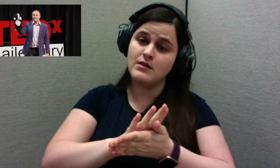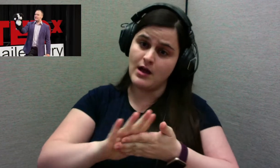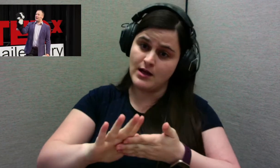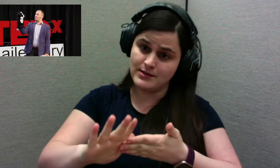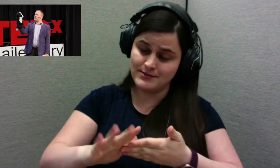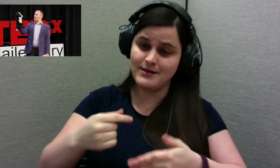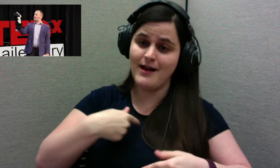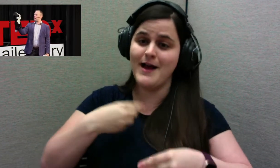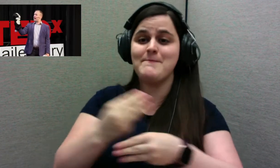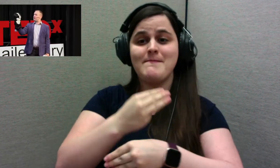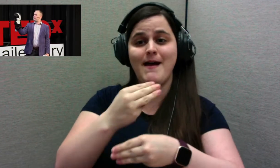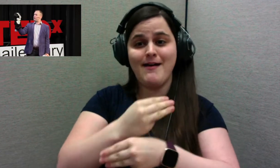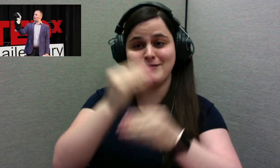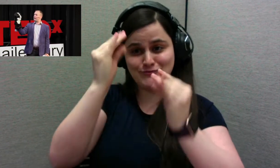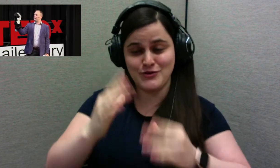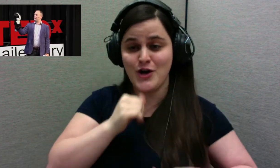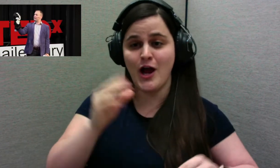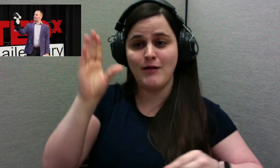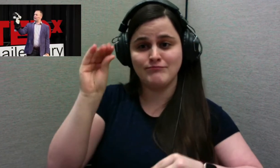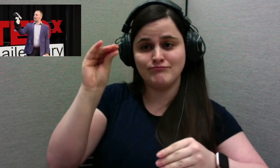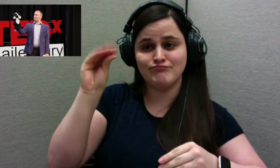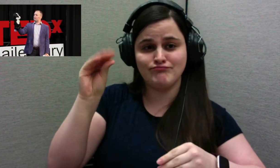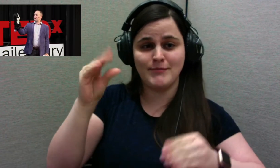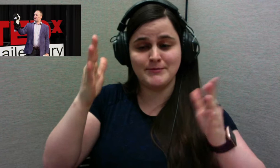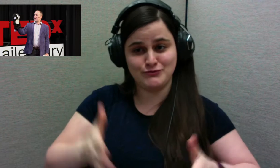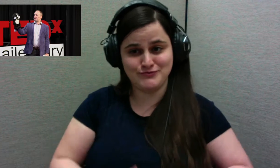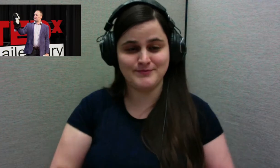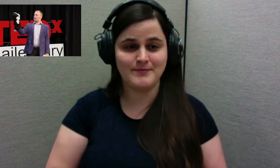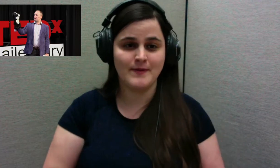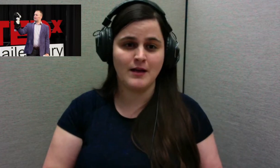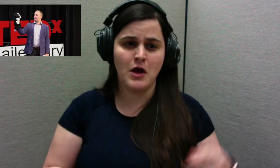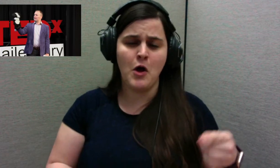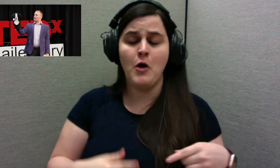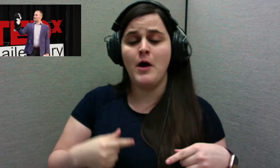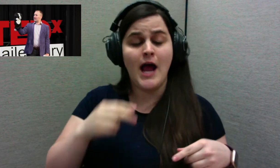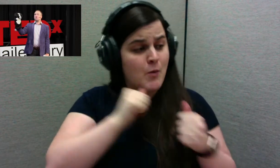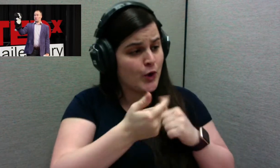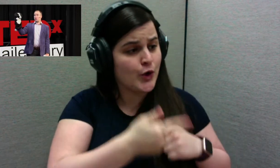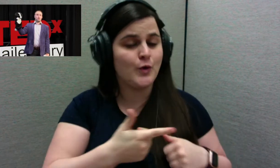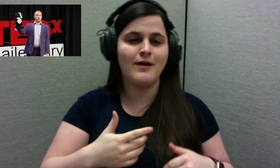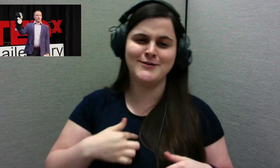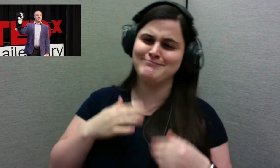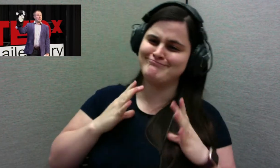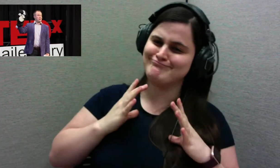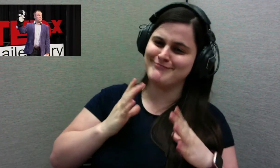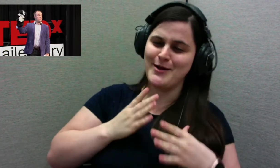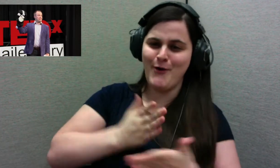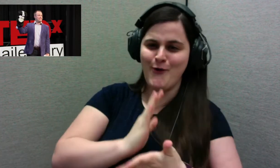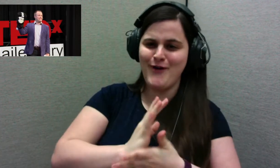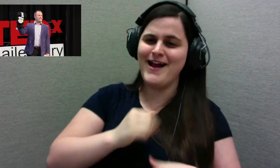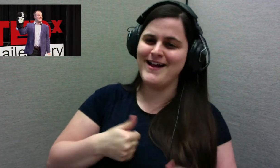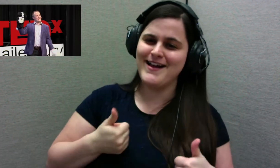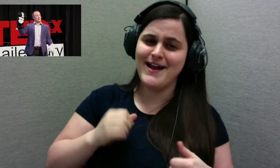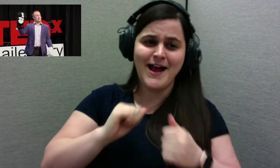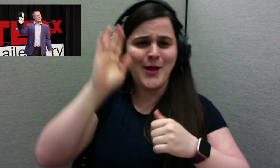puppeteer. Now, Julius, how are you doing? Oh, I'm doing all right, I suppose. Say hello to the audience, Julius. Hello,